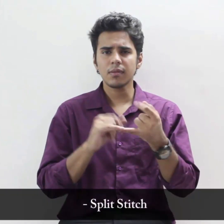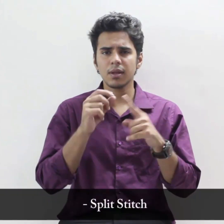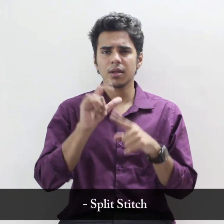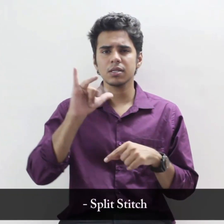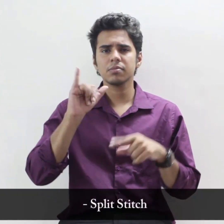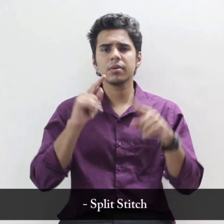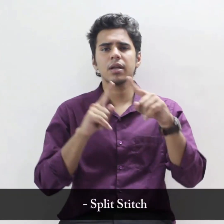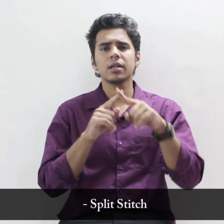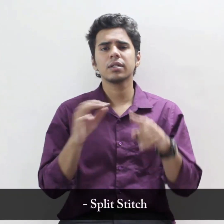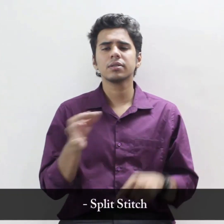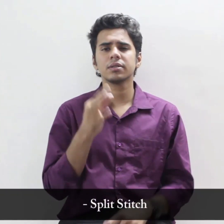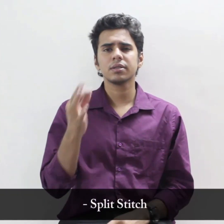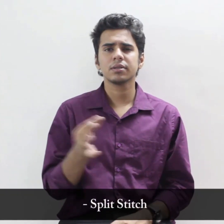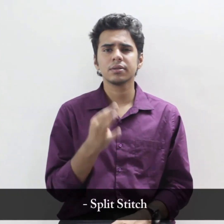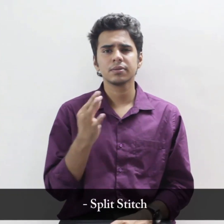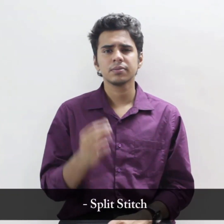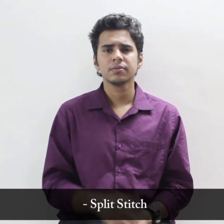Split stitch.